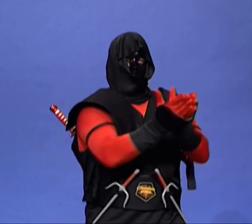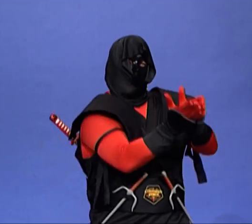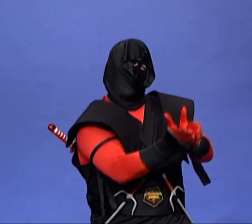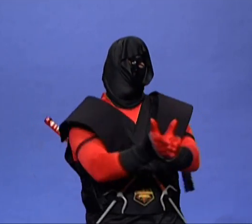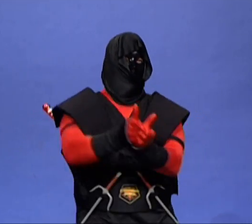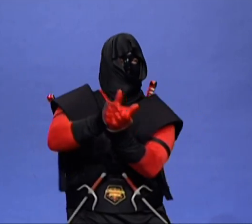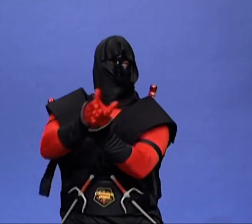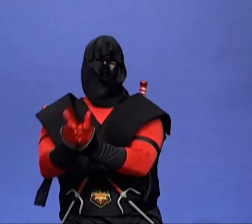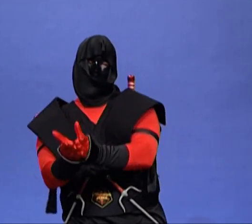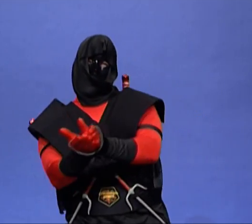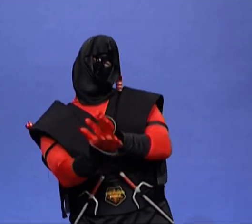day.